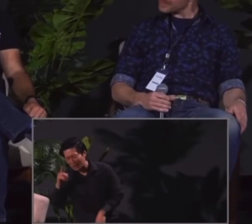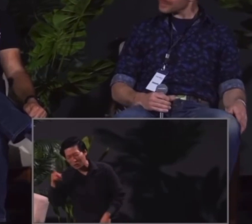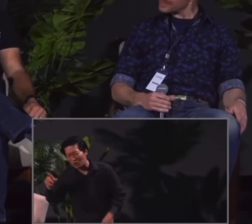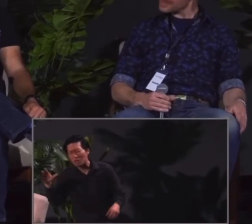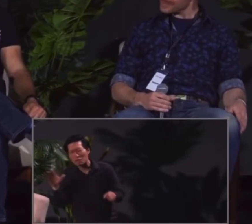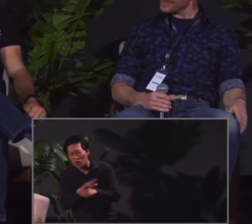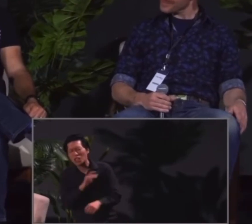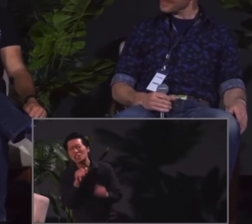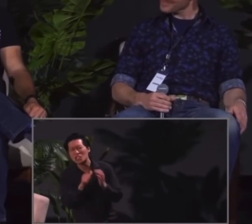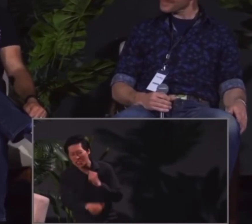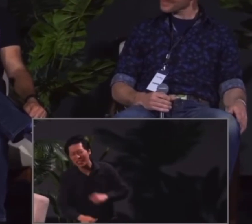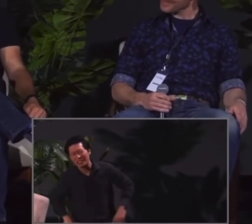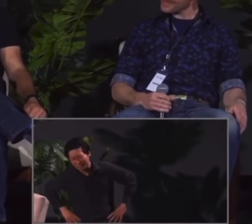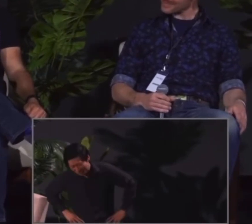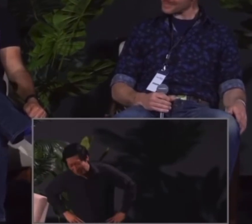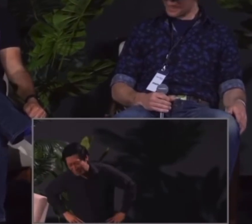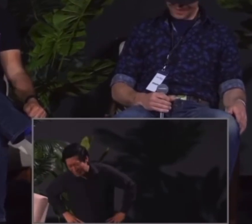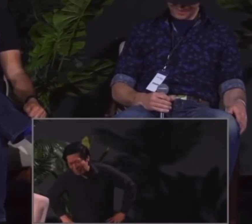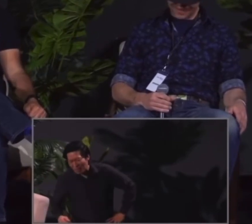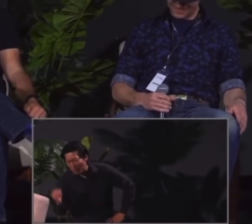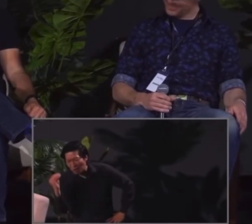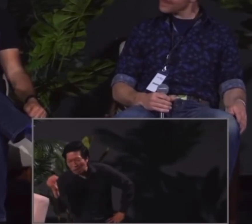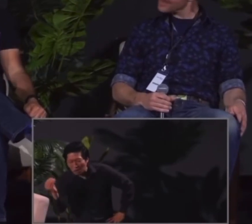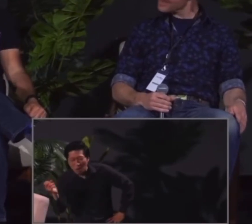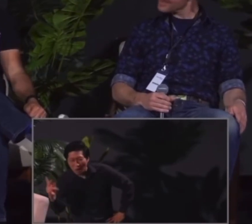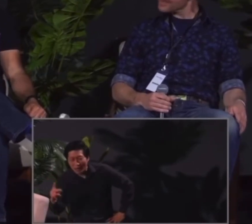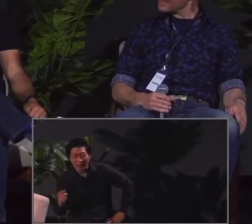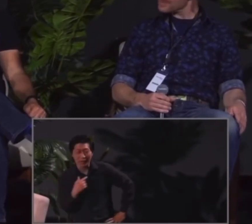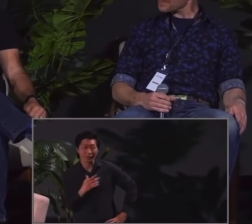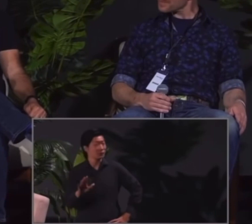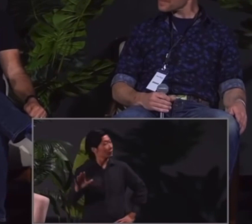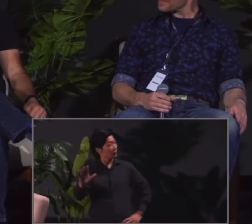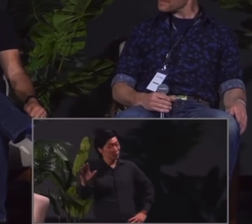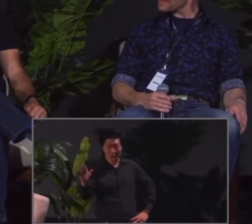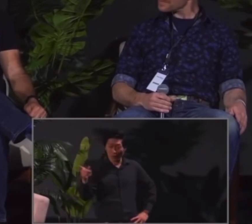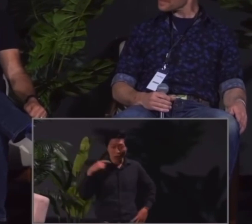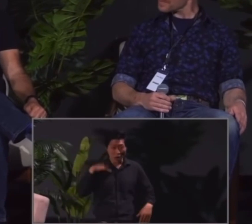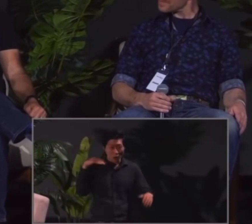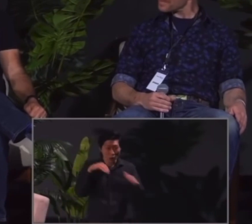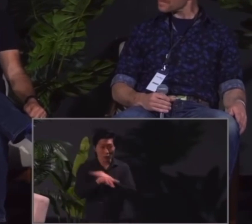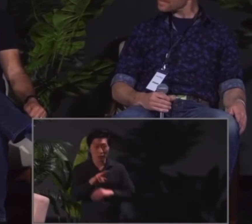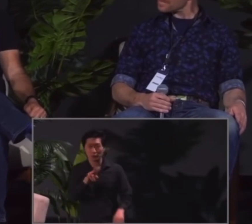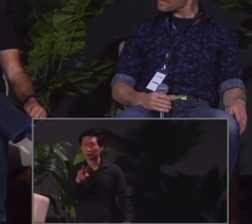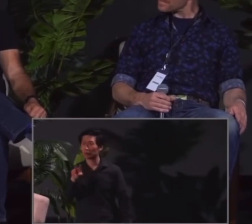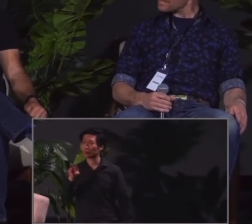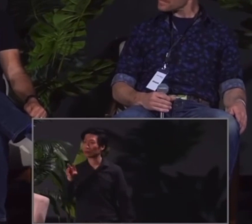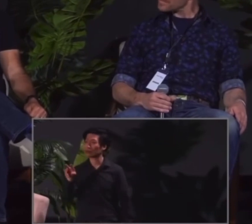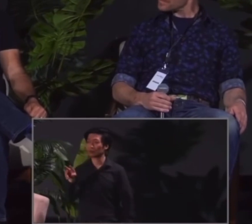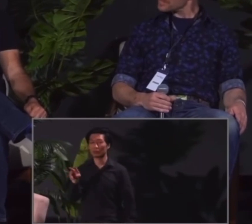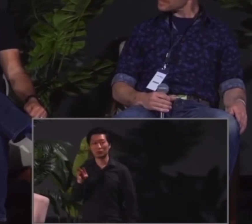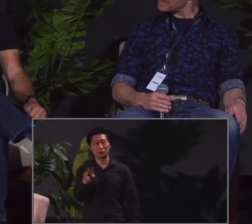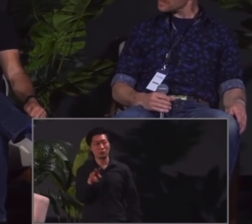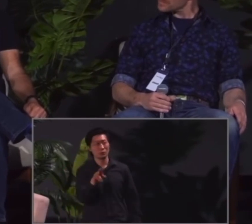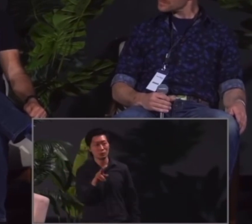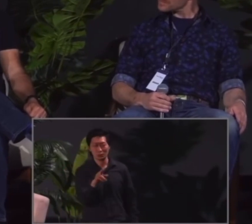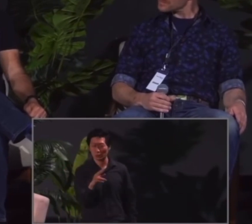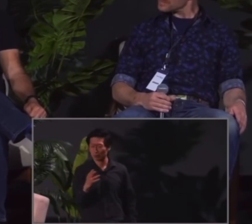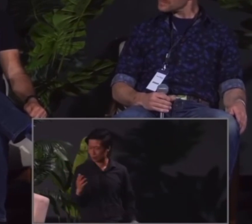shit." Or, okay, I'm telling you, going through there was